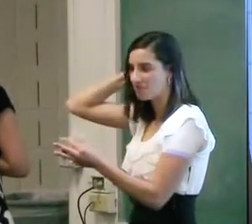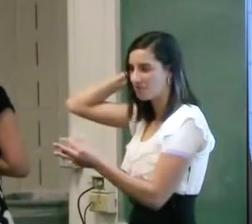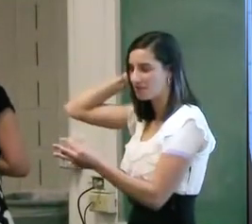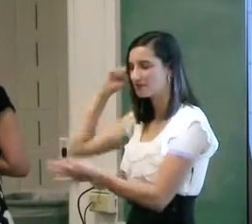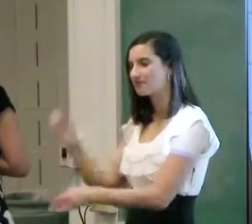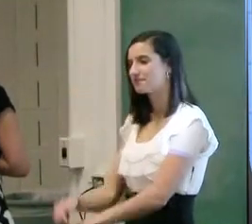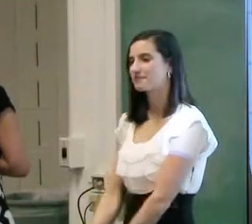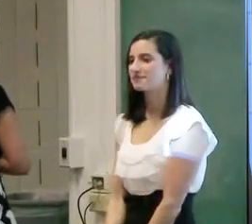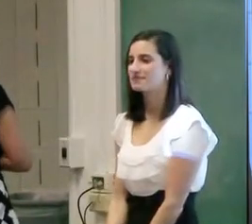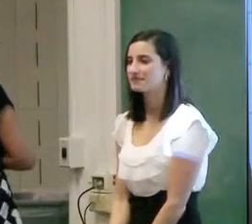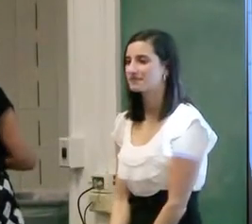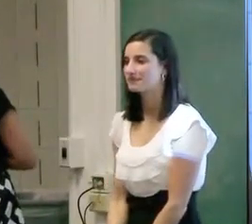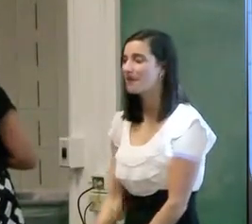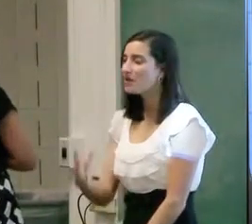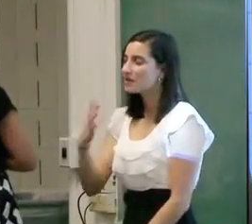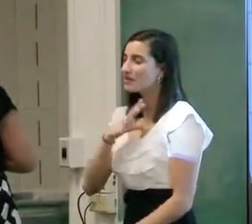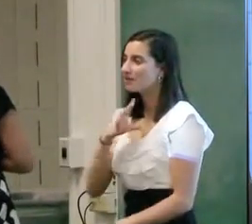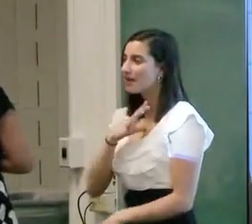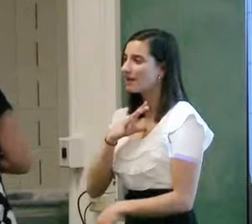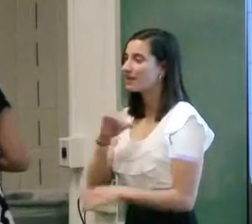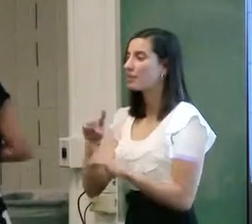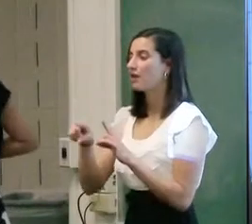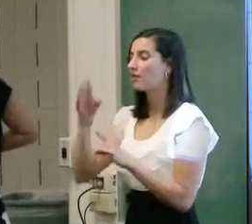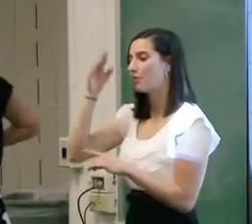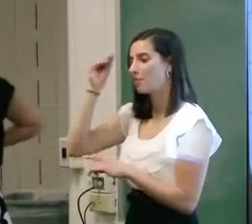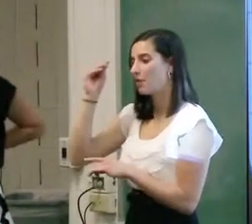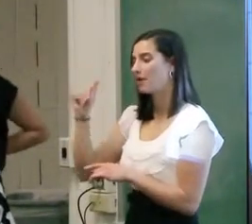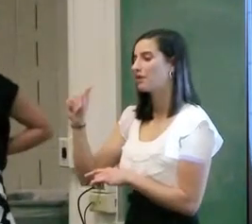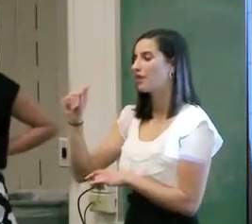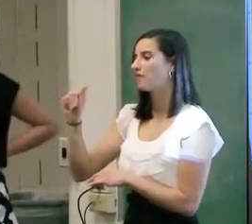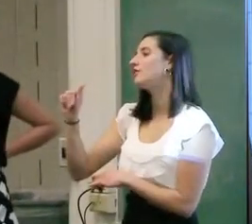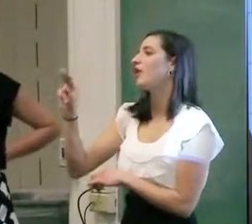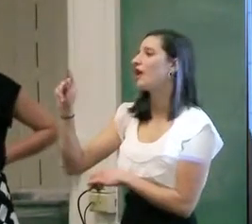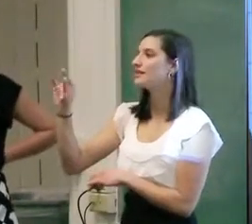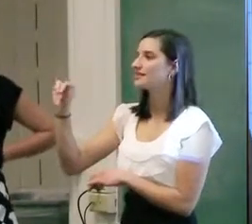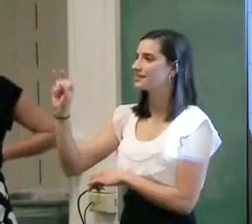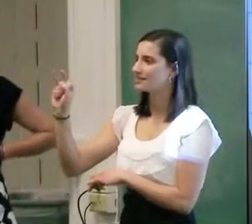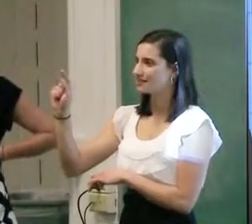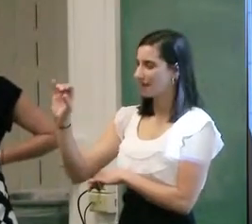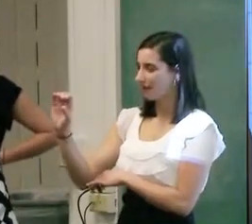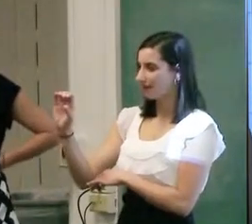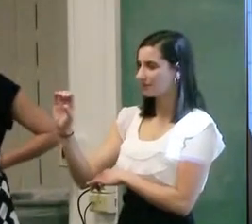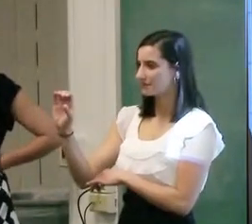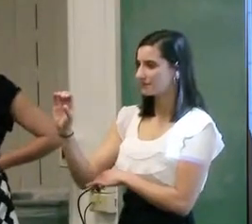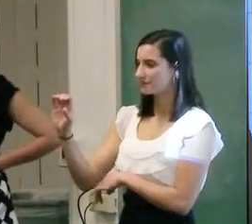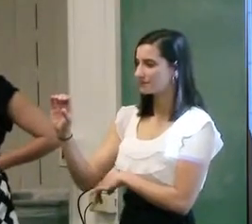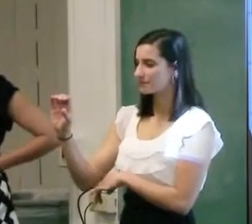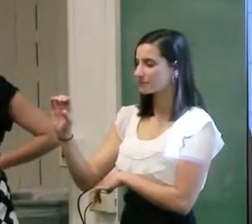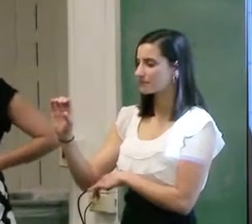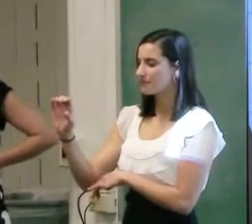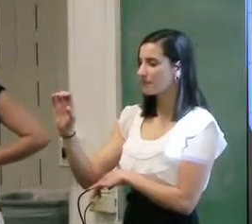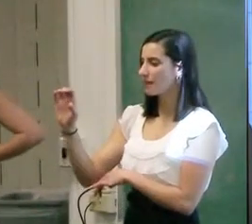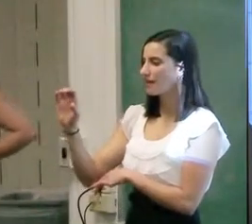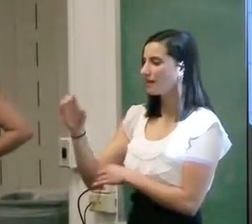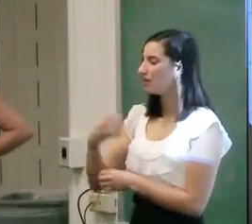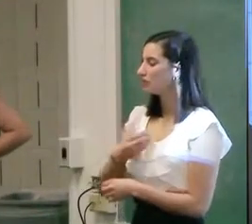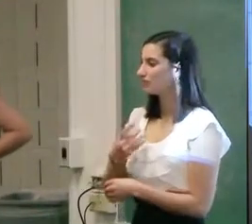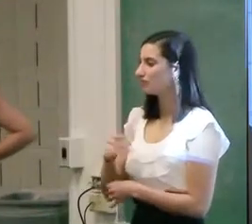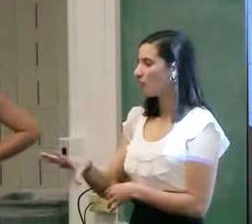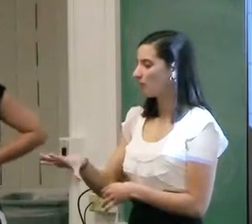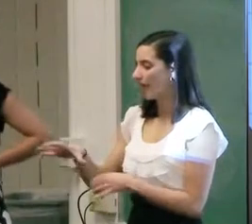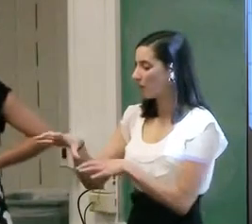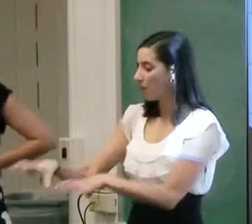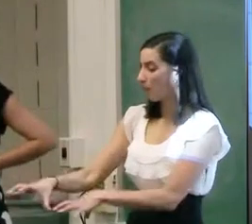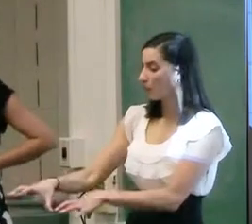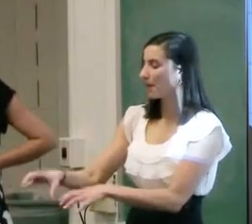head, which was fine, but this boy was autistic. He didn't like to be held down, and that's